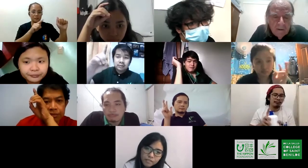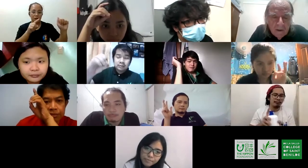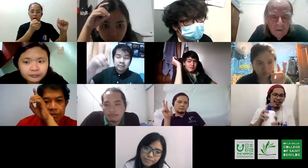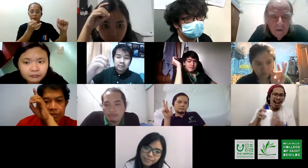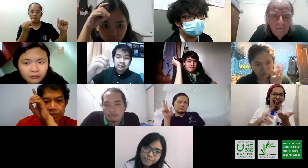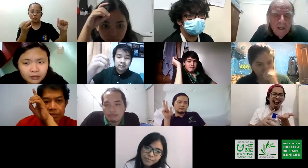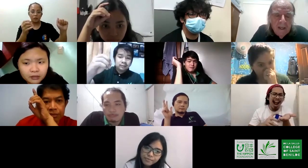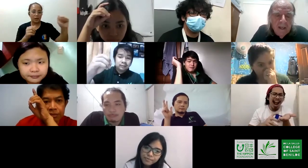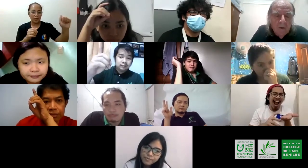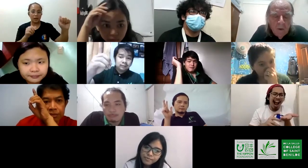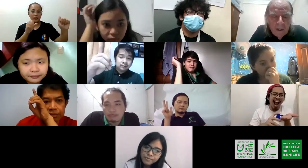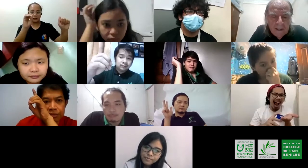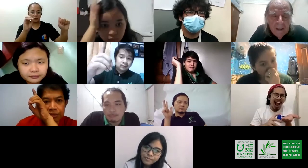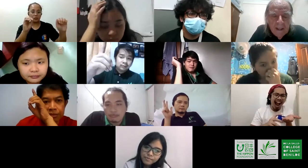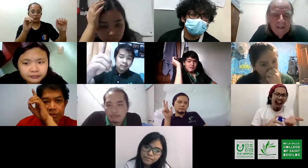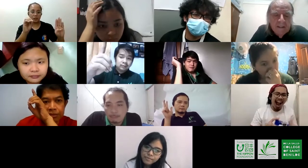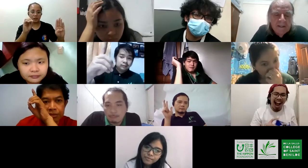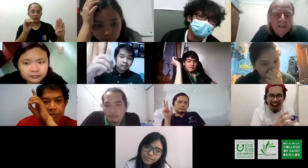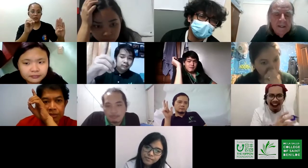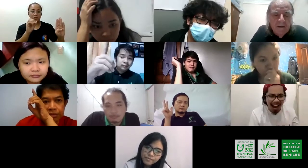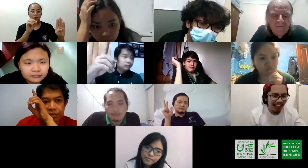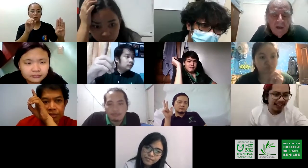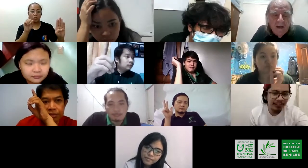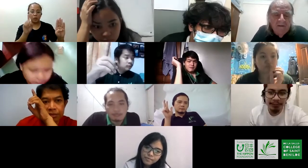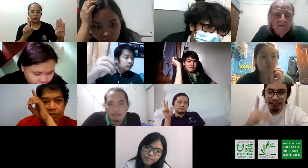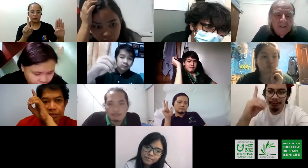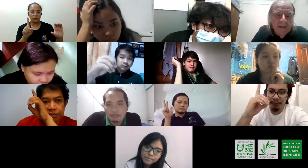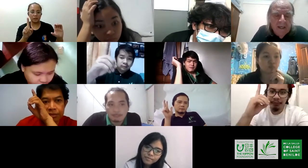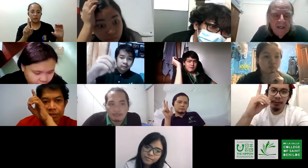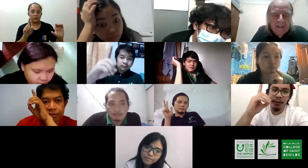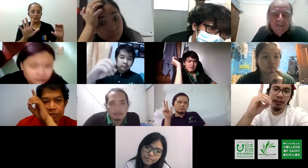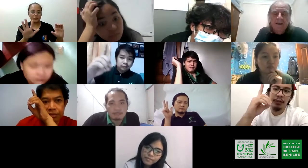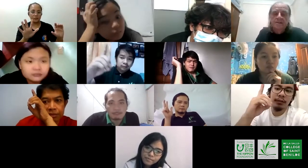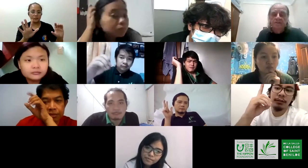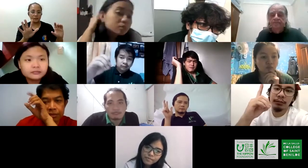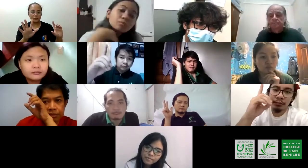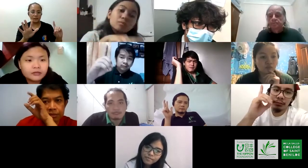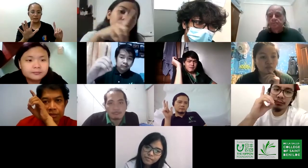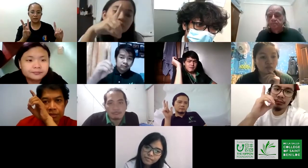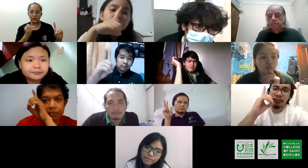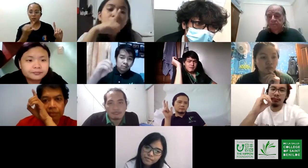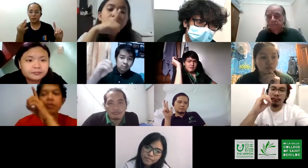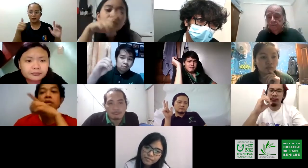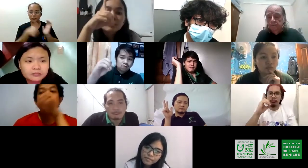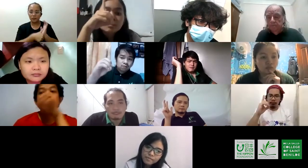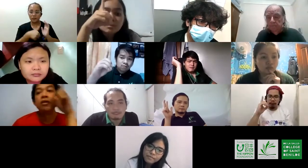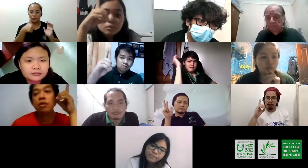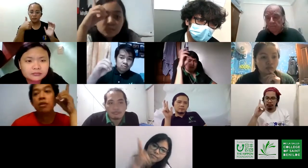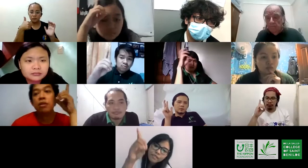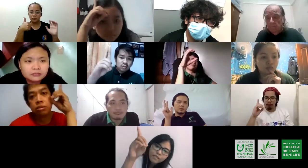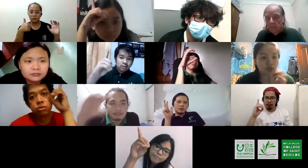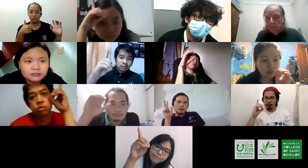158 people voted oralism was preferred to sign language in teaching deaf students. Blank people voted against